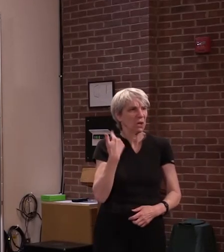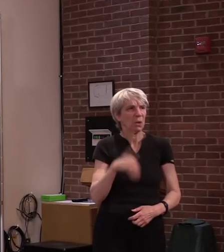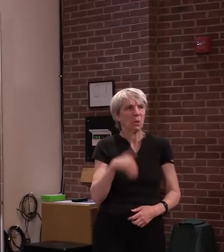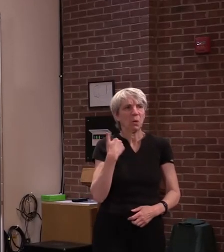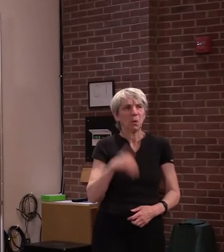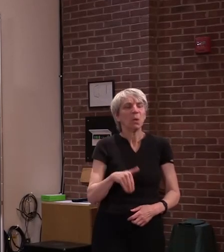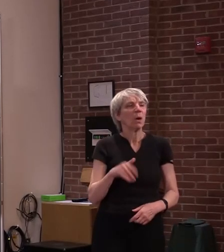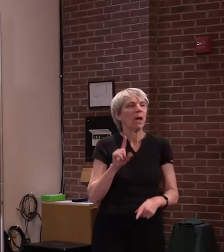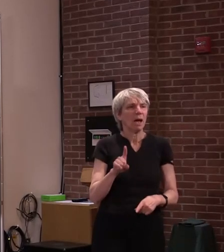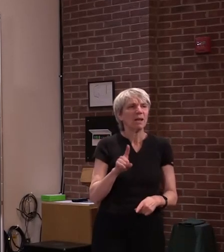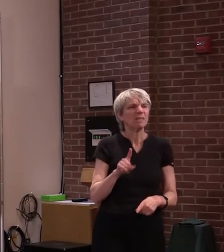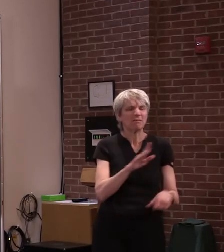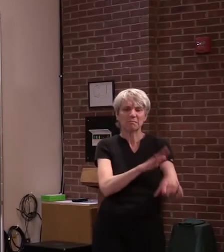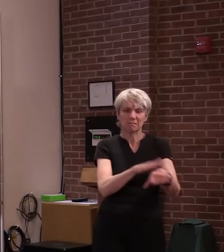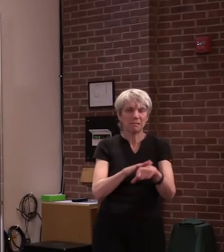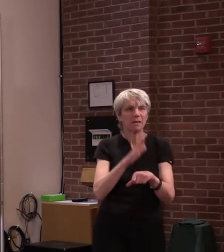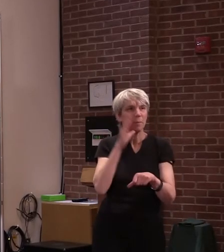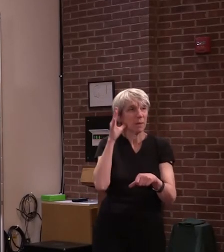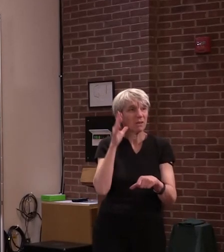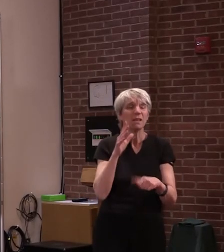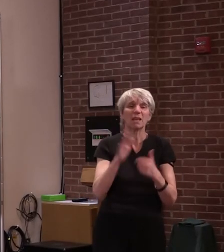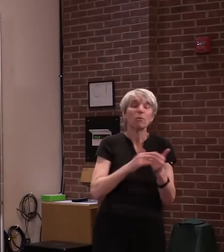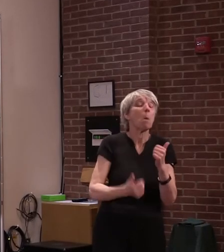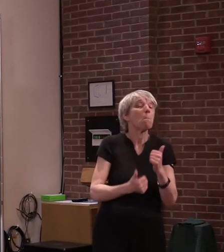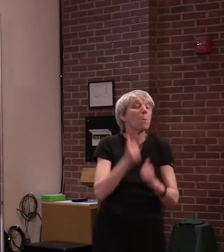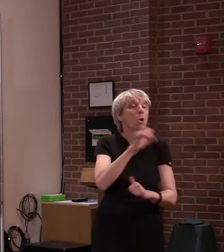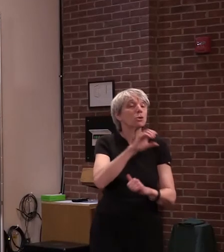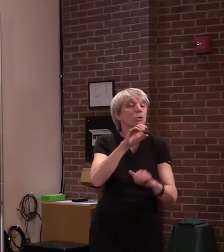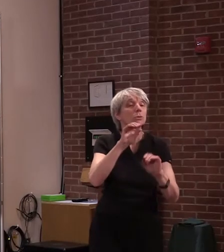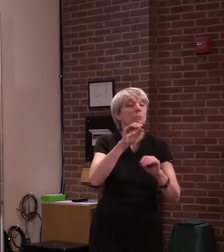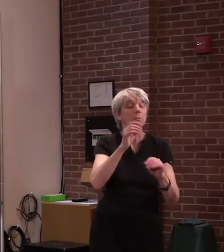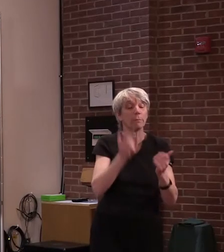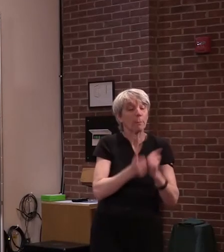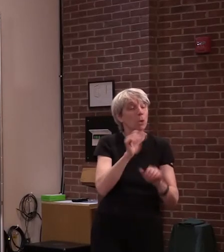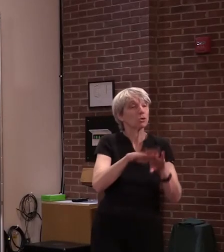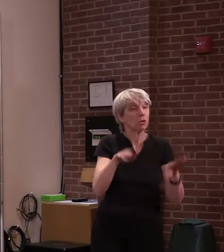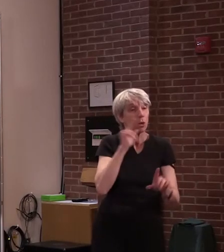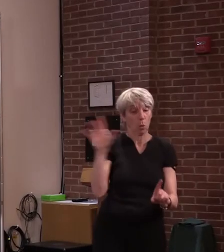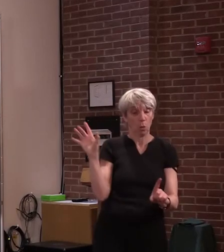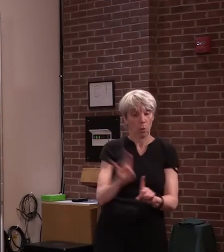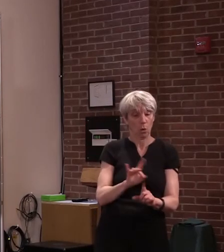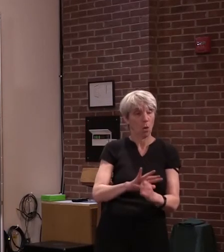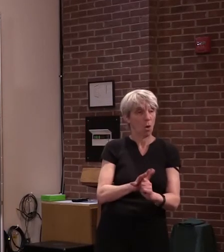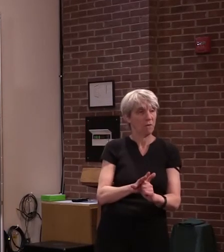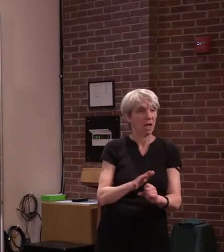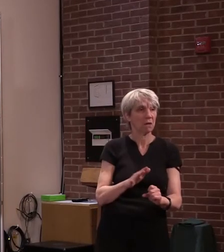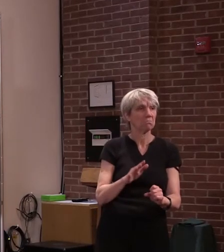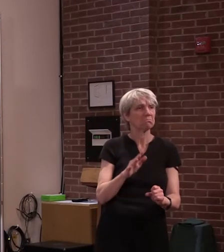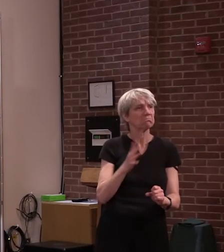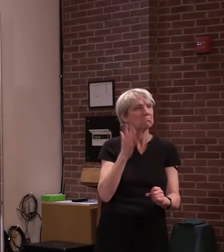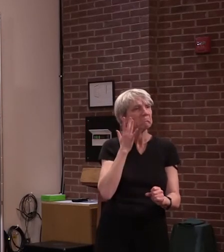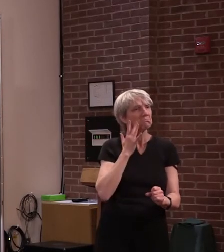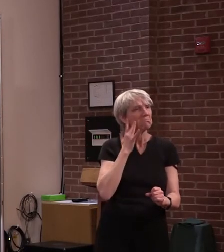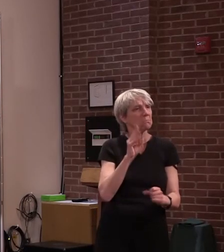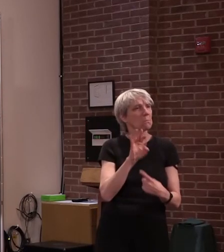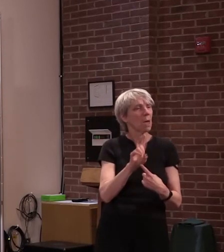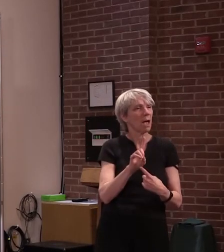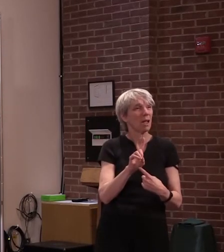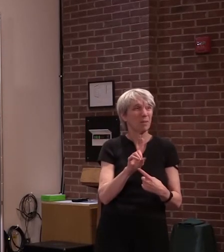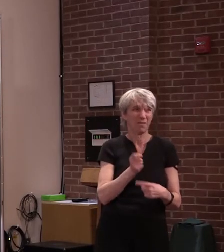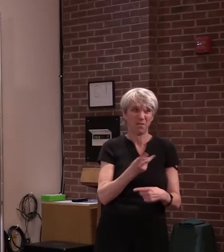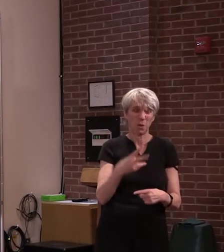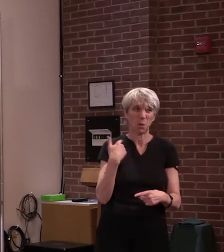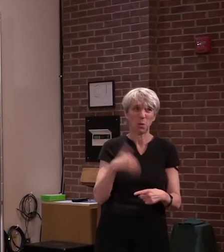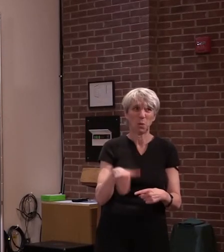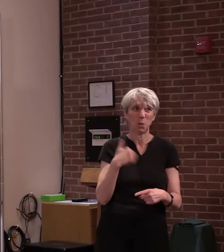really serious. So it's definitely worth protecting children against that. Even if they have a mild COVID infection, they're still